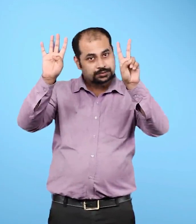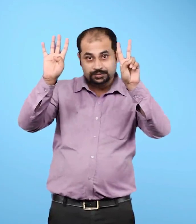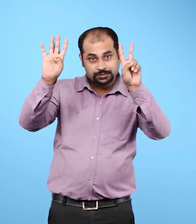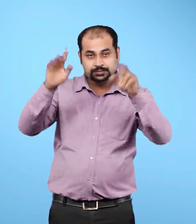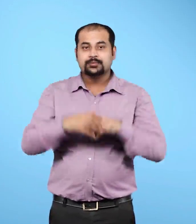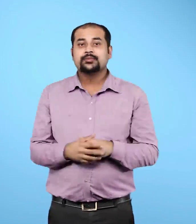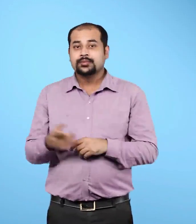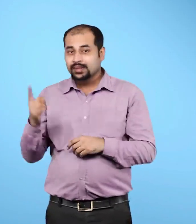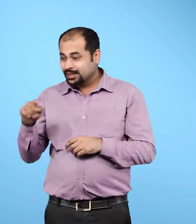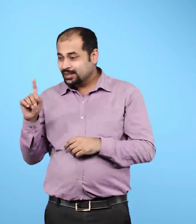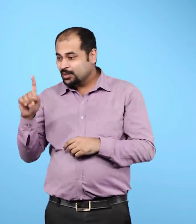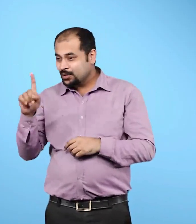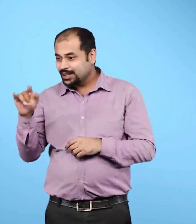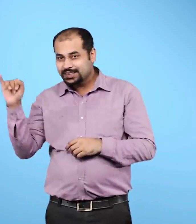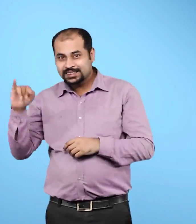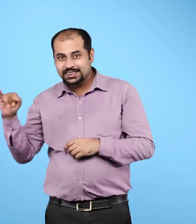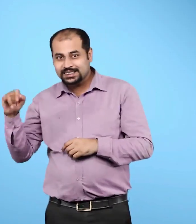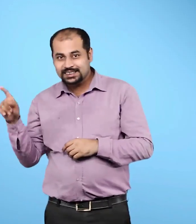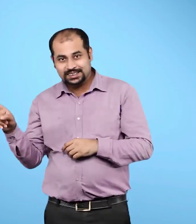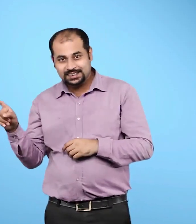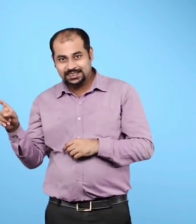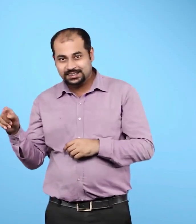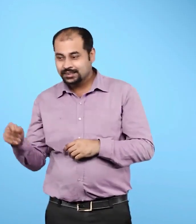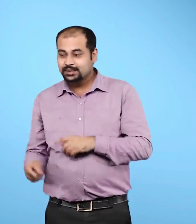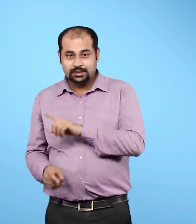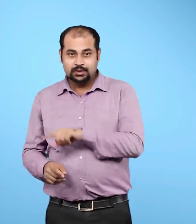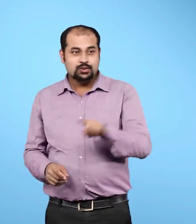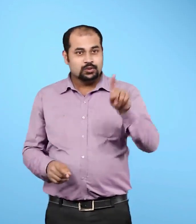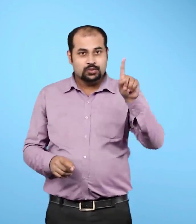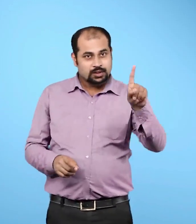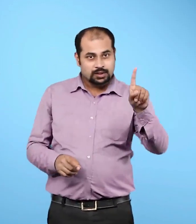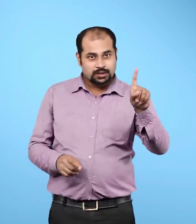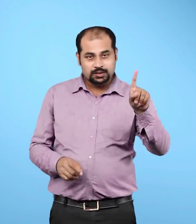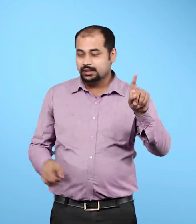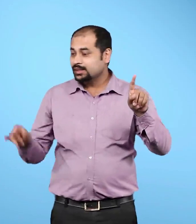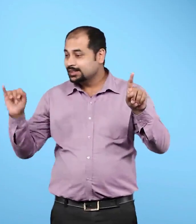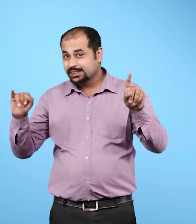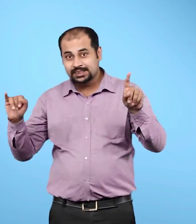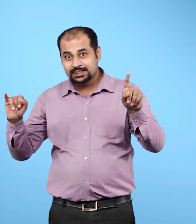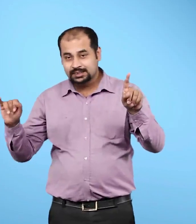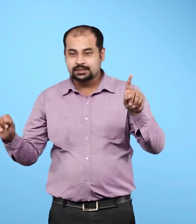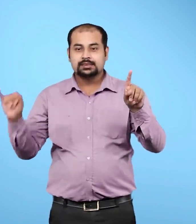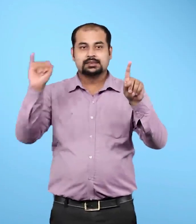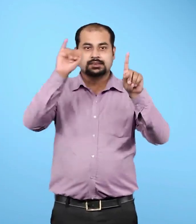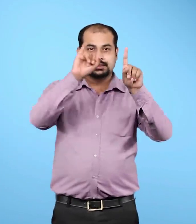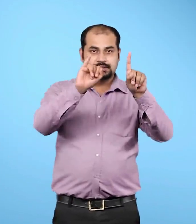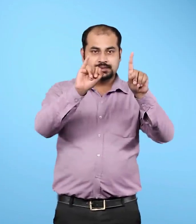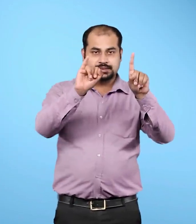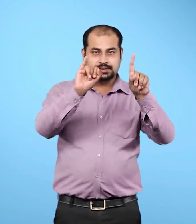2, number 4 is written. Row 2. Column 1, number 1 is written. Column